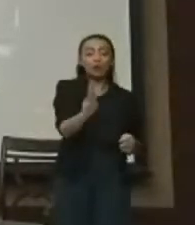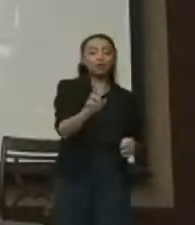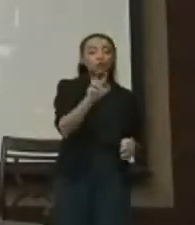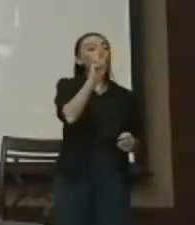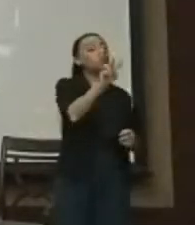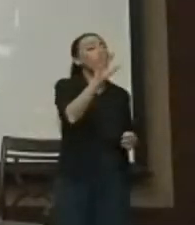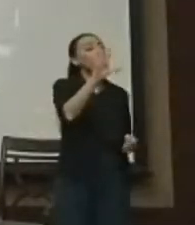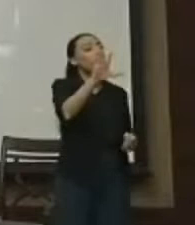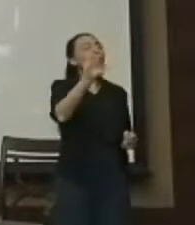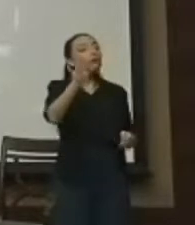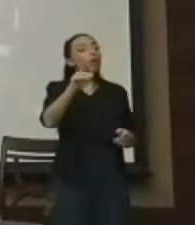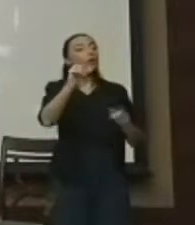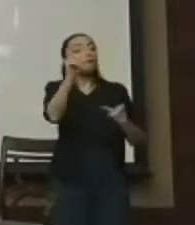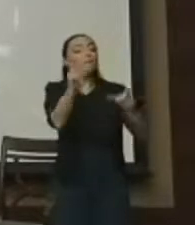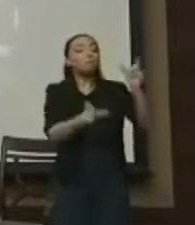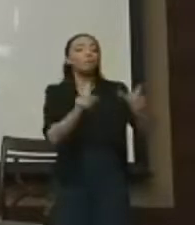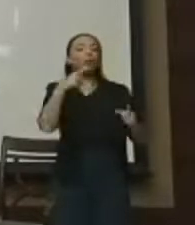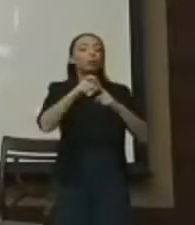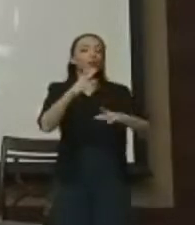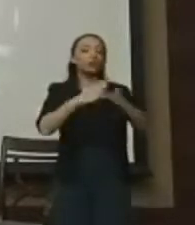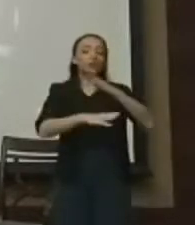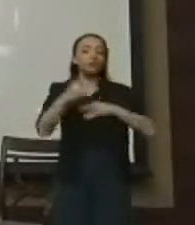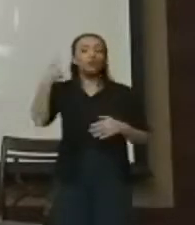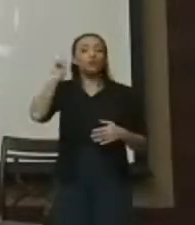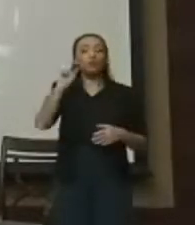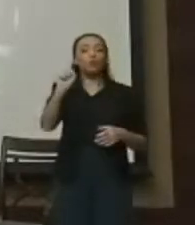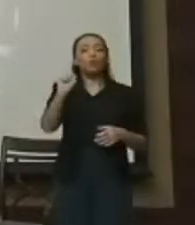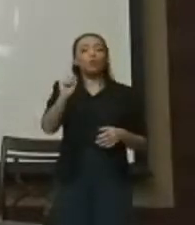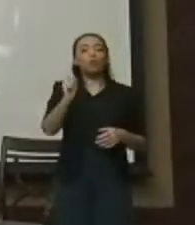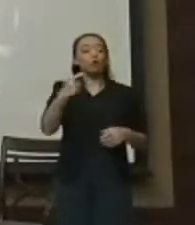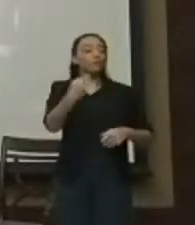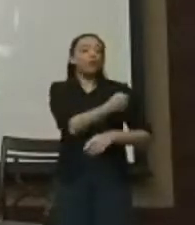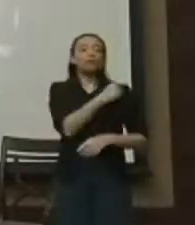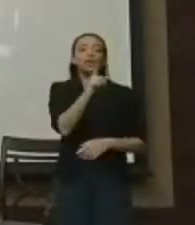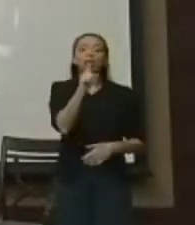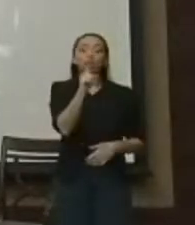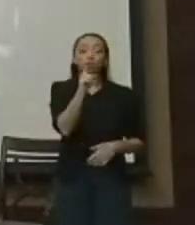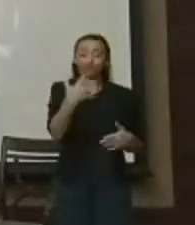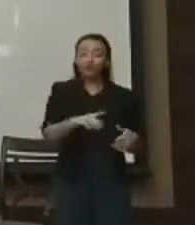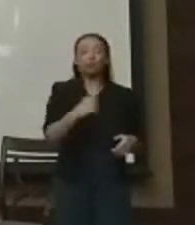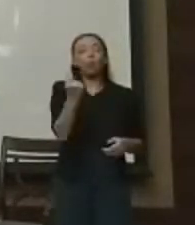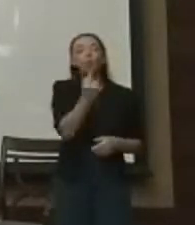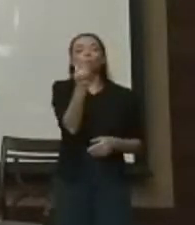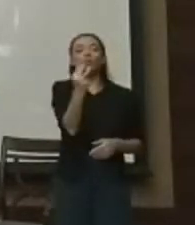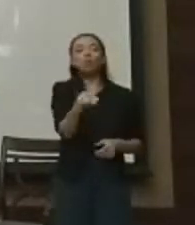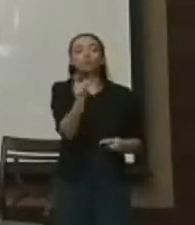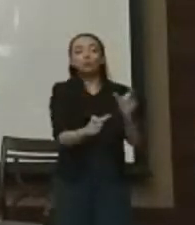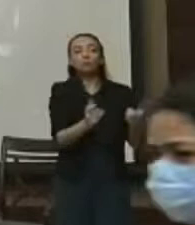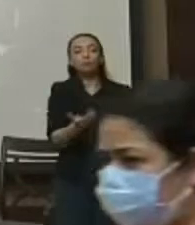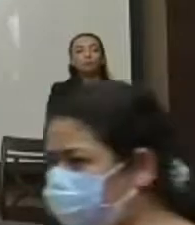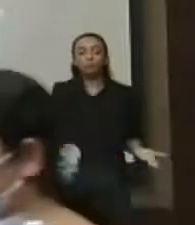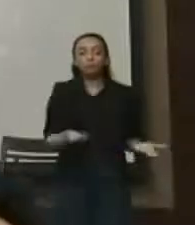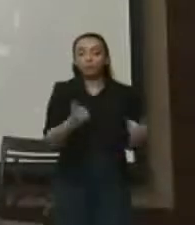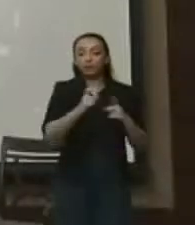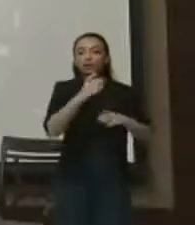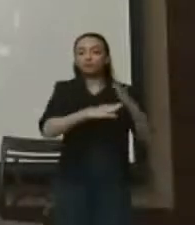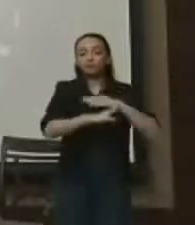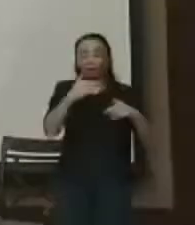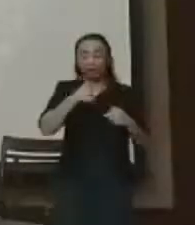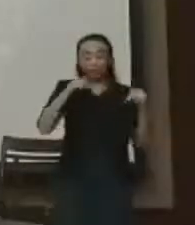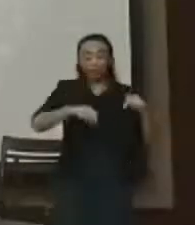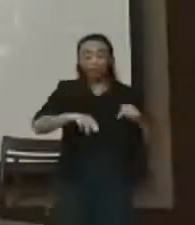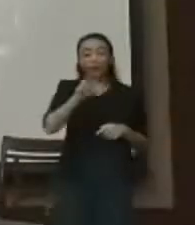3,254 people with disability had received their first vaccine. As we stand today on 28th of